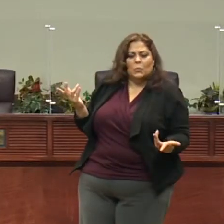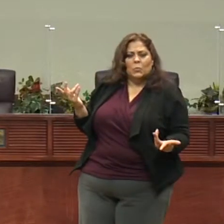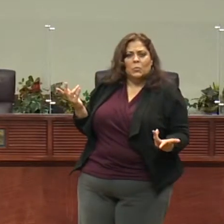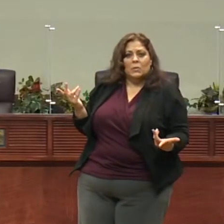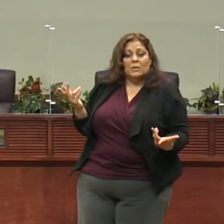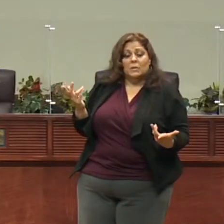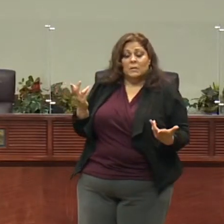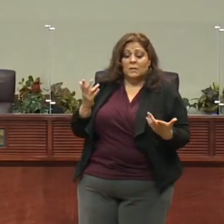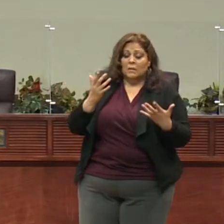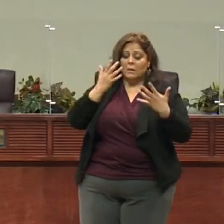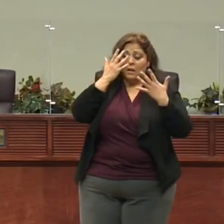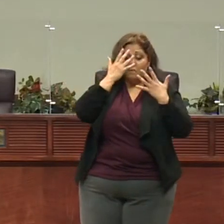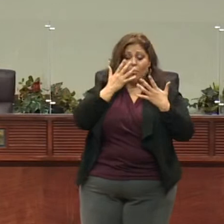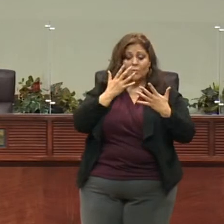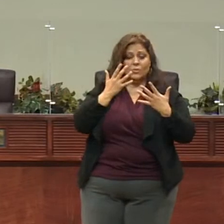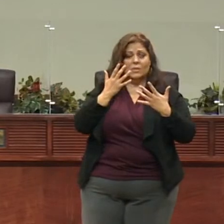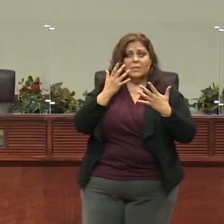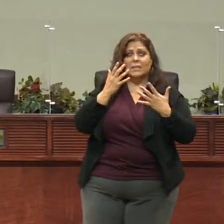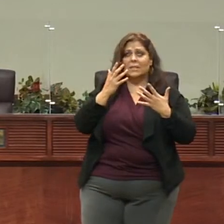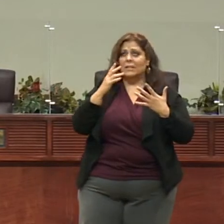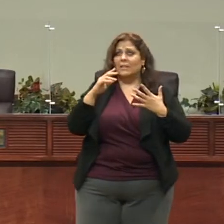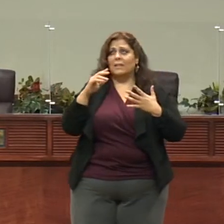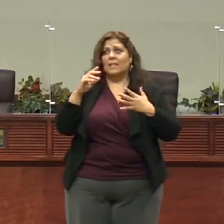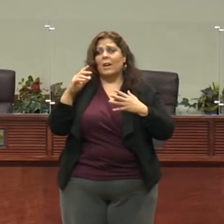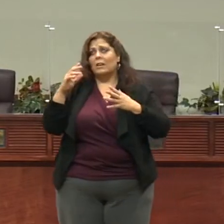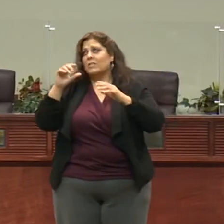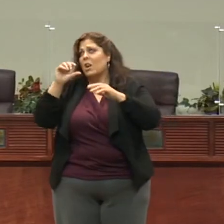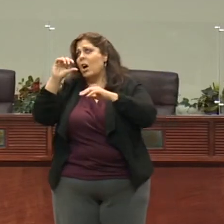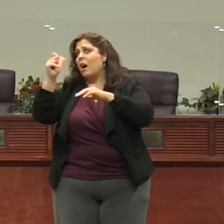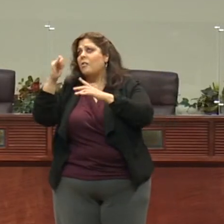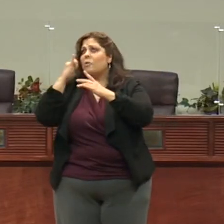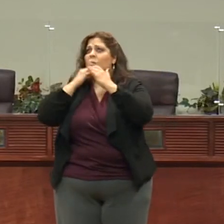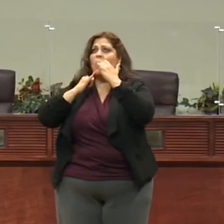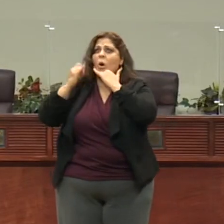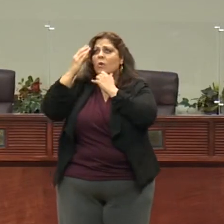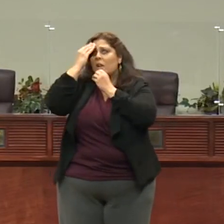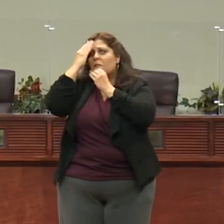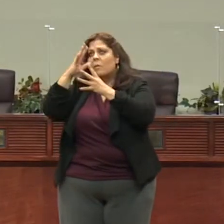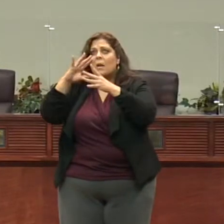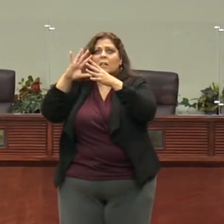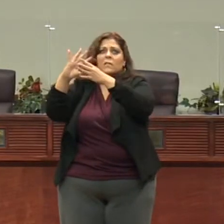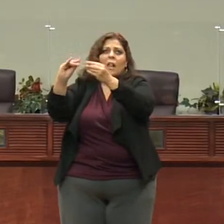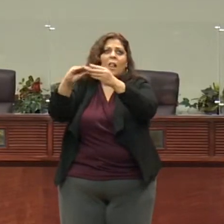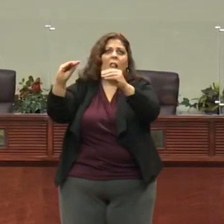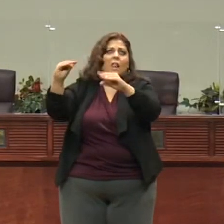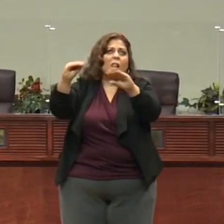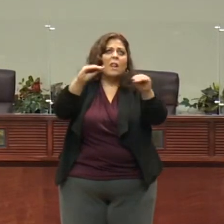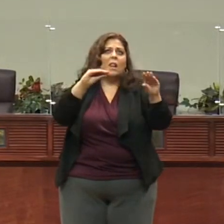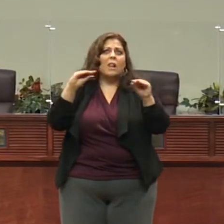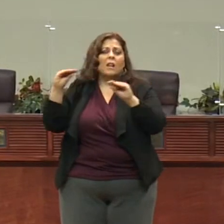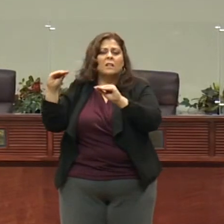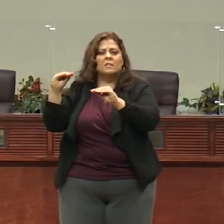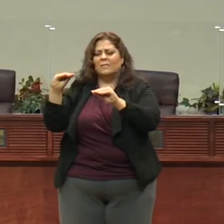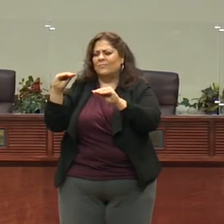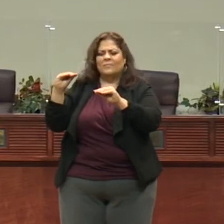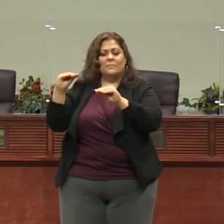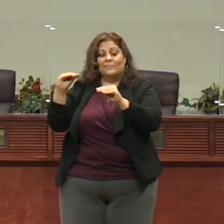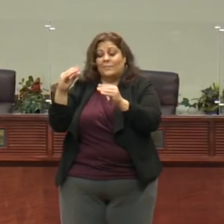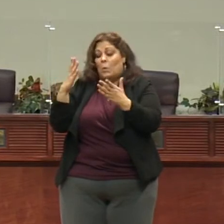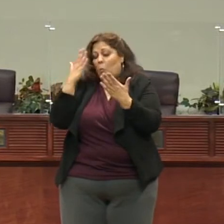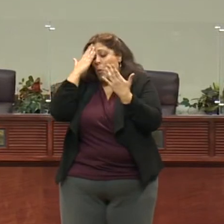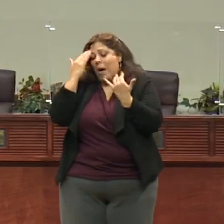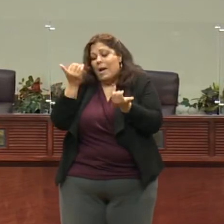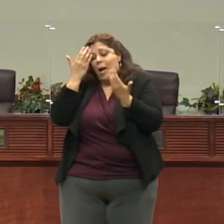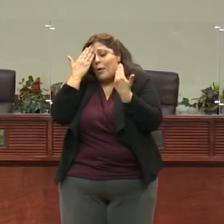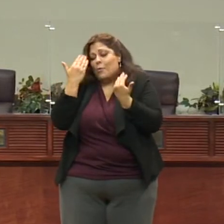a lot of misinformation that gets bantered around our community and across the nation. And for whatever reasons, individuals